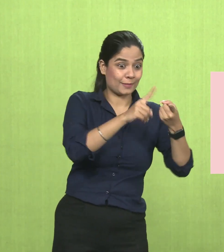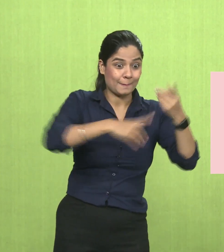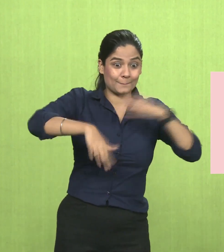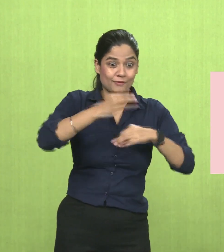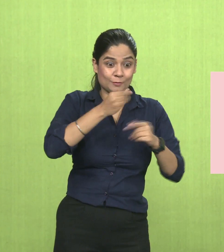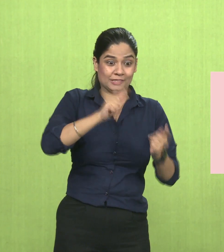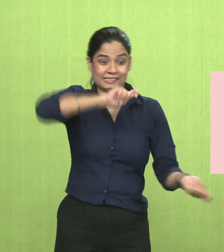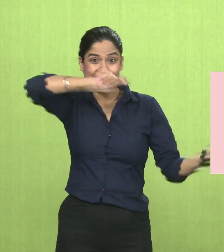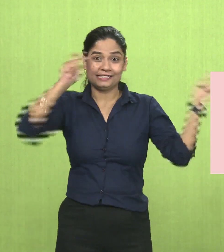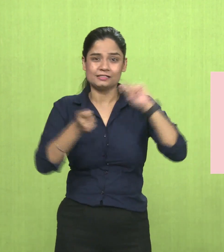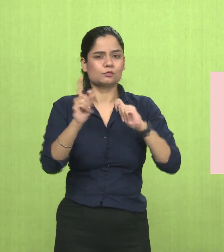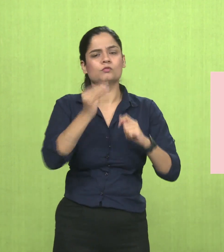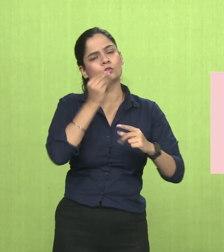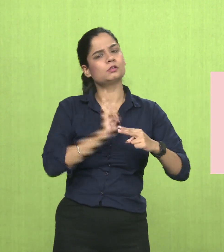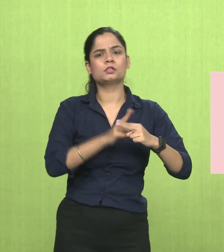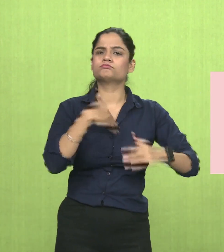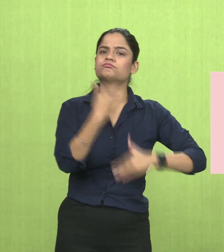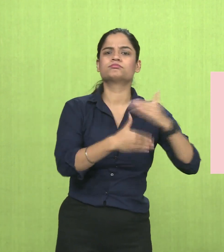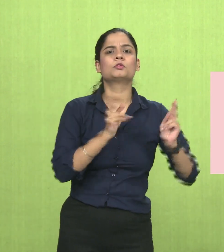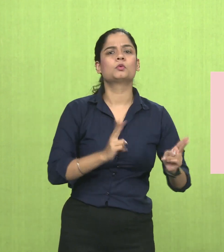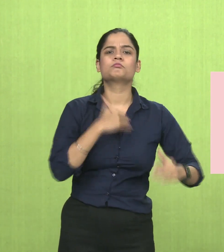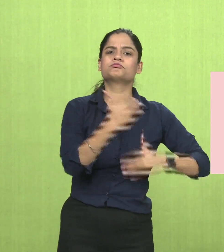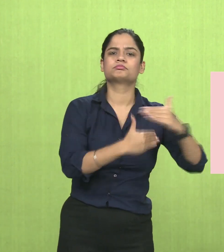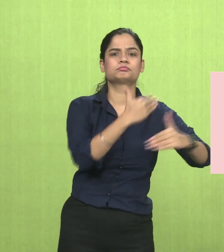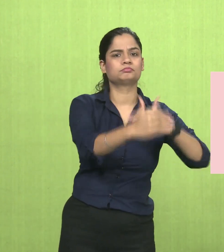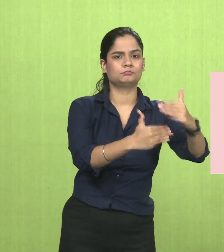Diet consistency, no change. You can keep going what you're eating.